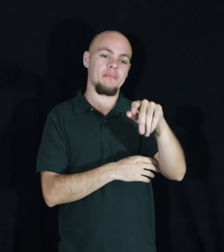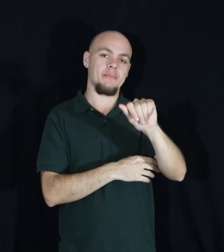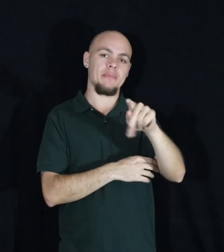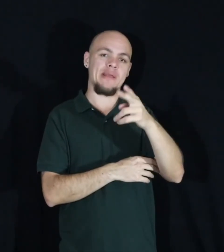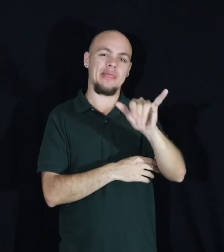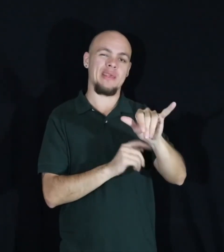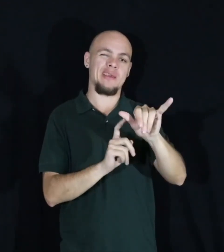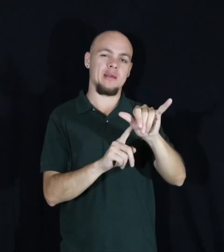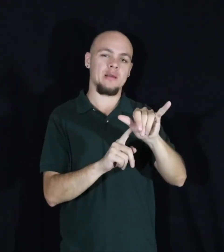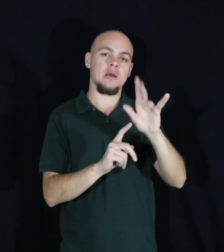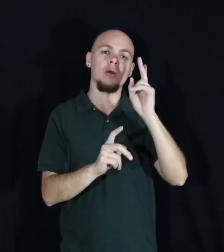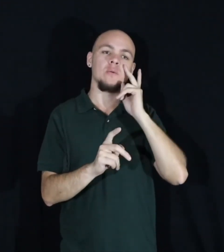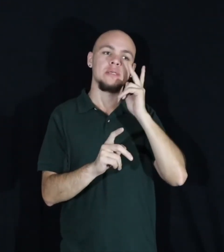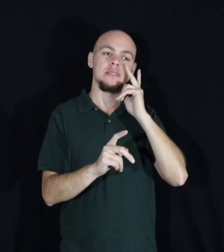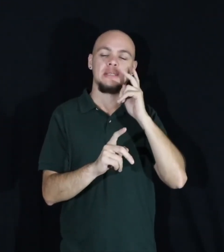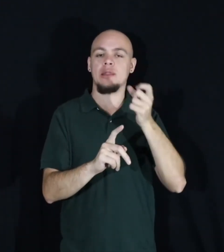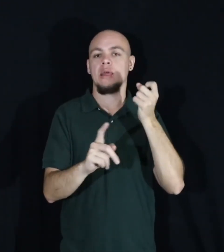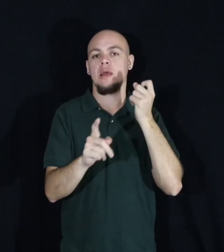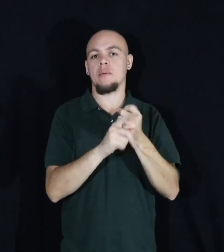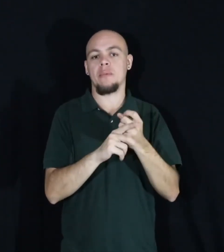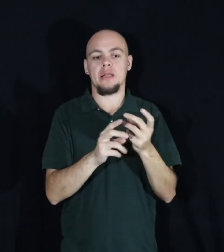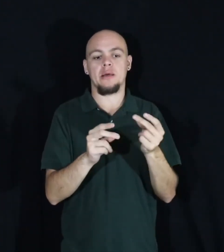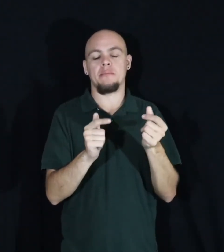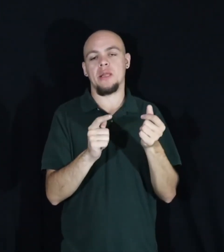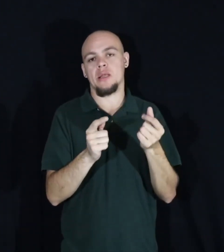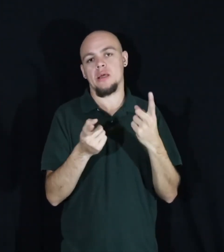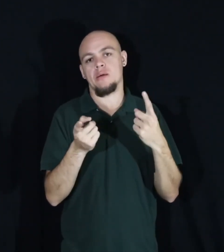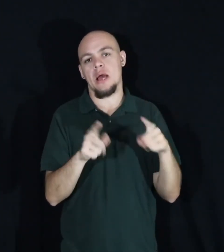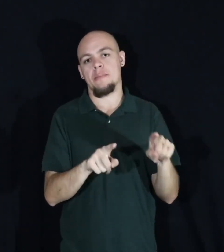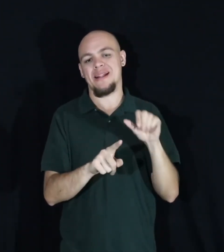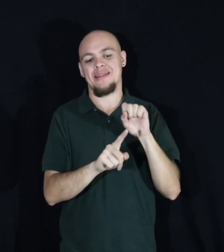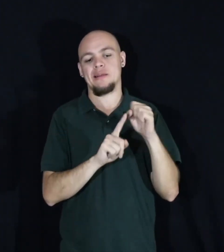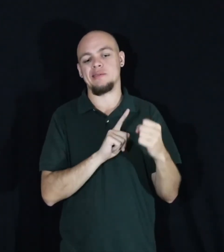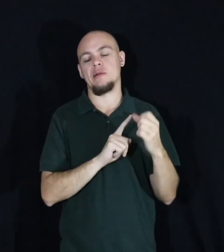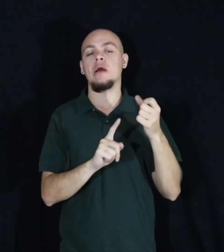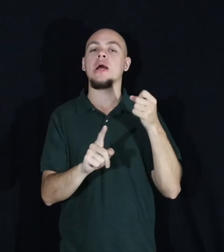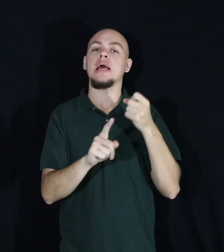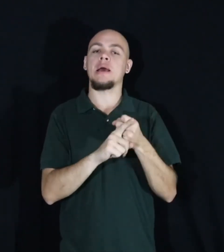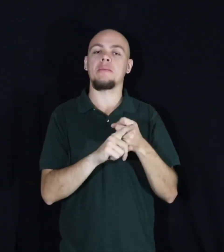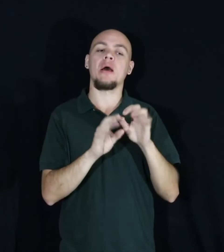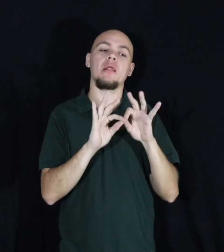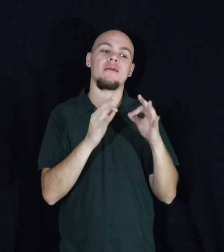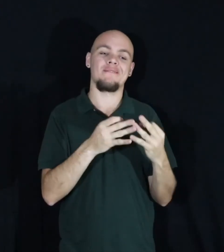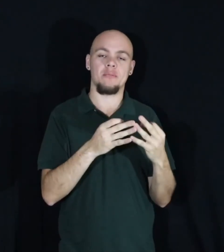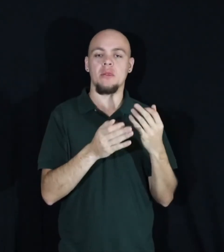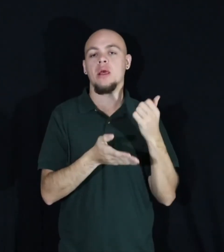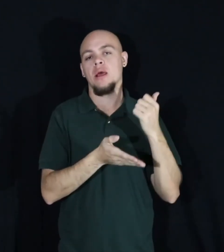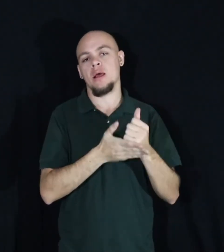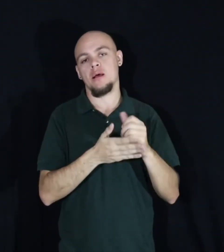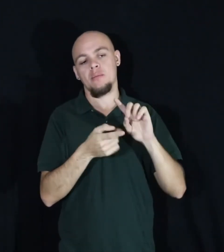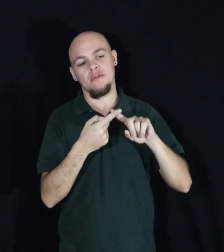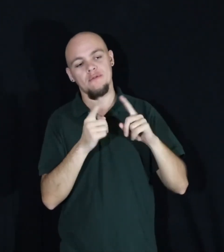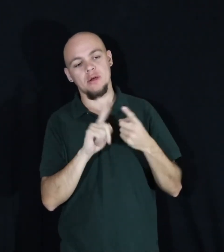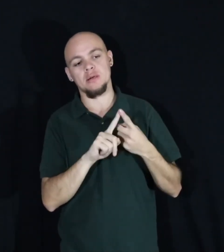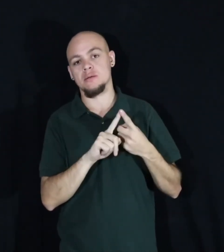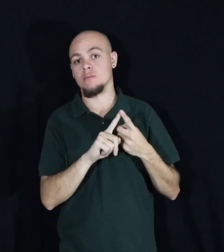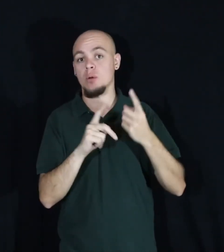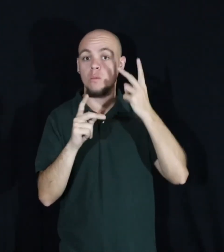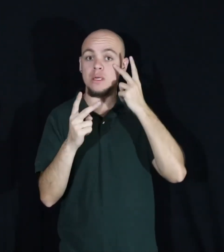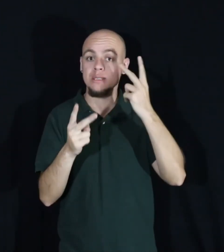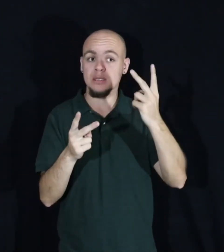the effects of our immediate surroundings. We can see how we help our family. We can see how it helps our friends. But we often don't see